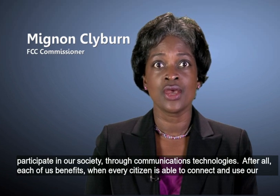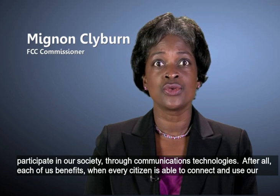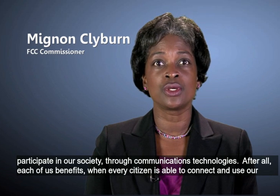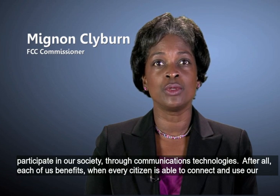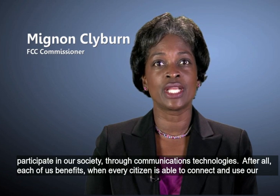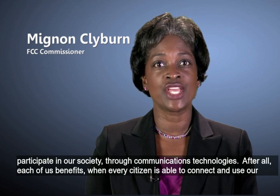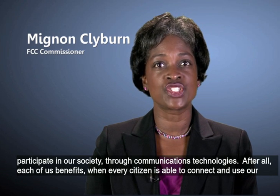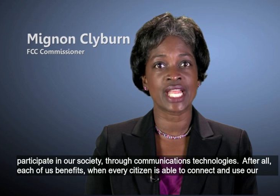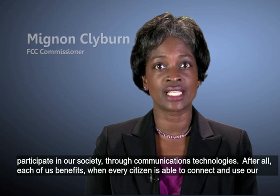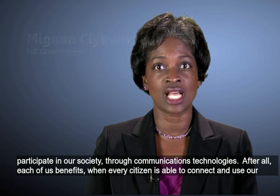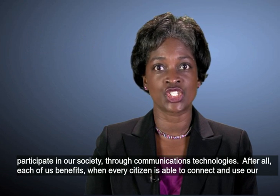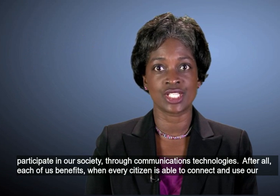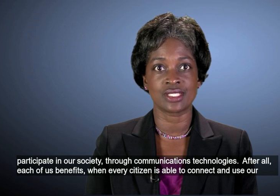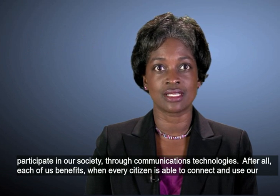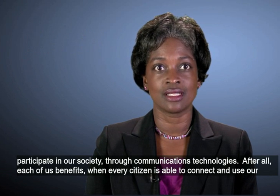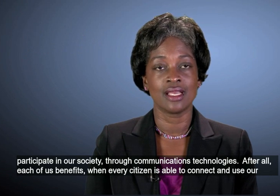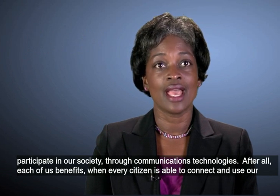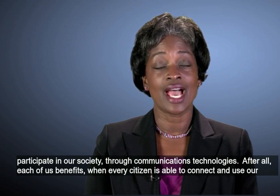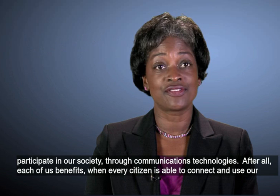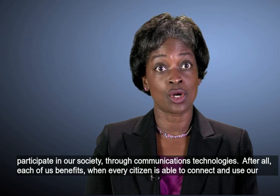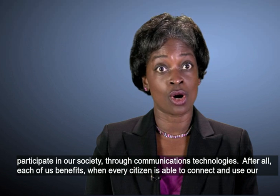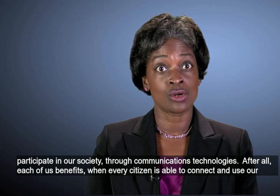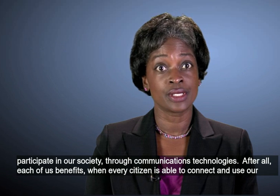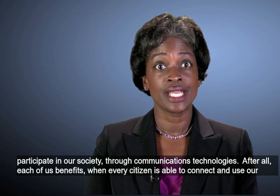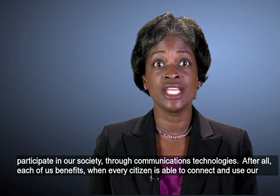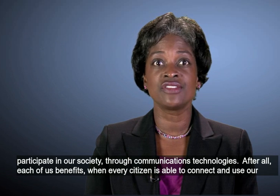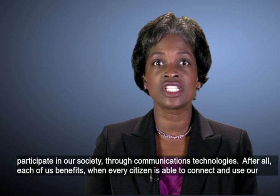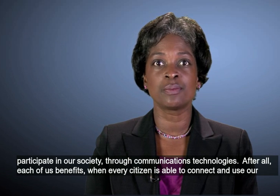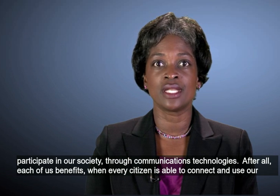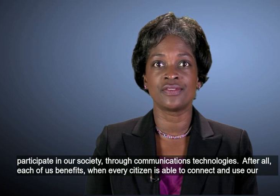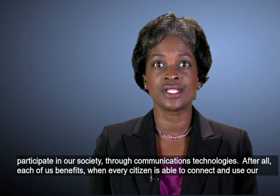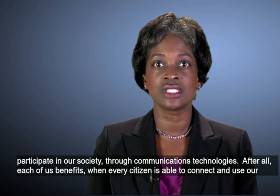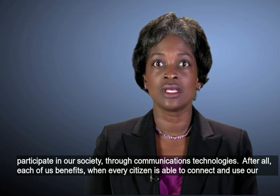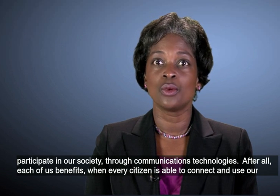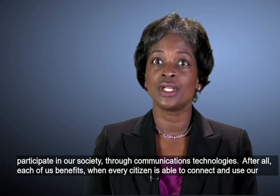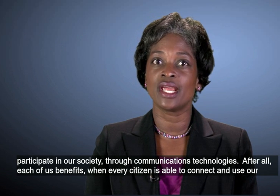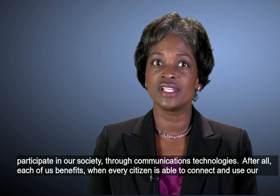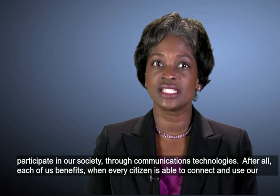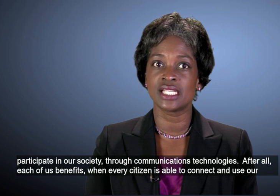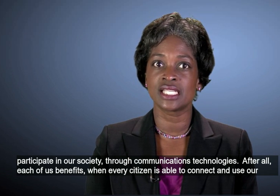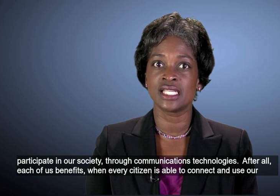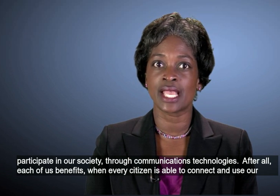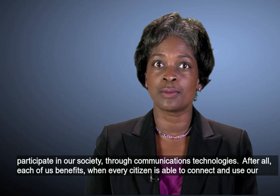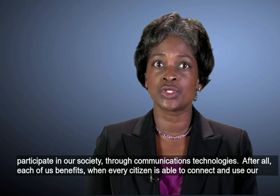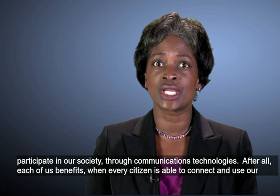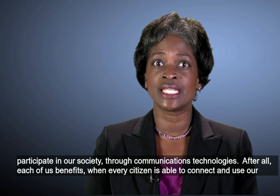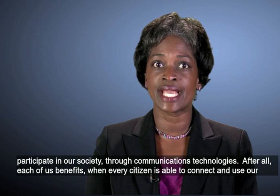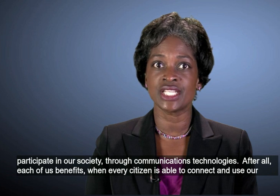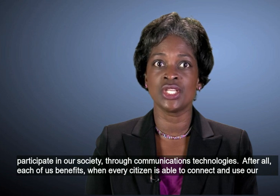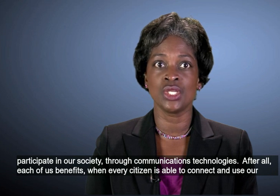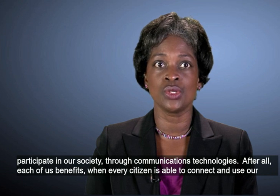through communications technologies. After all, each of us benefits when every citizen is able to connect and use